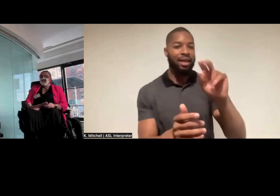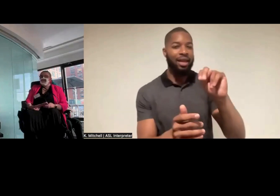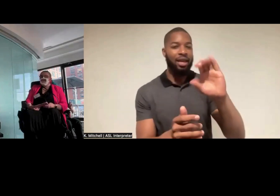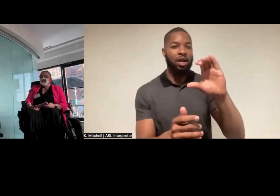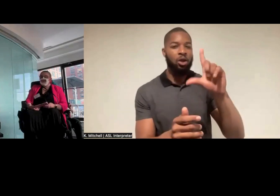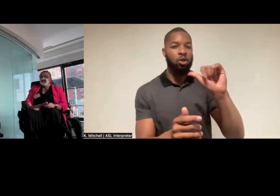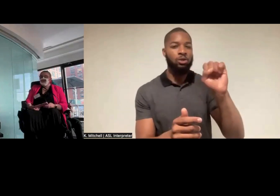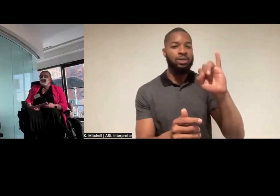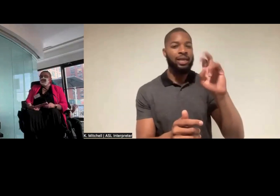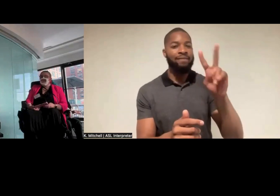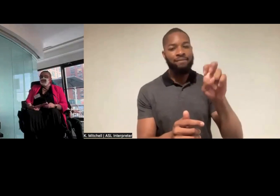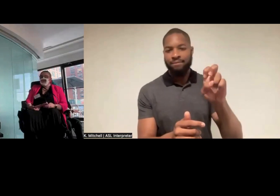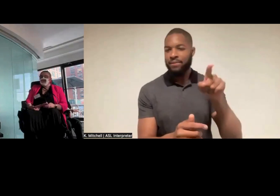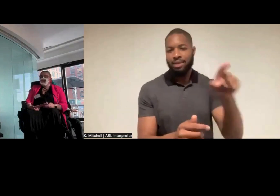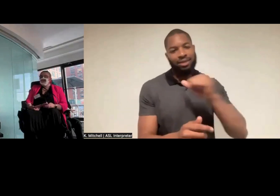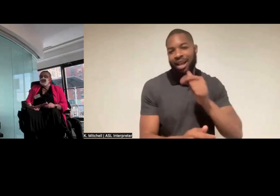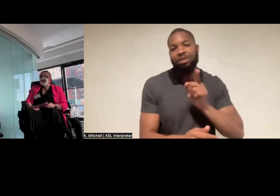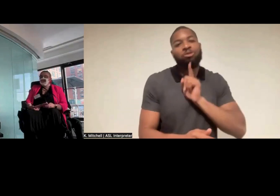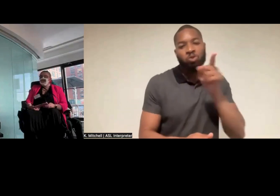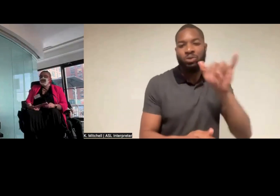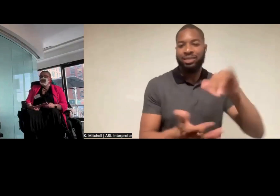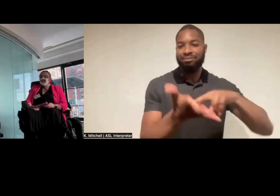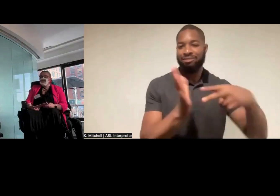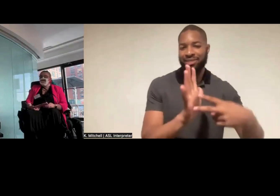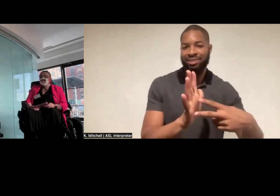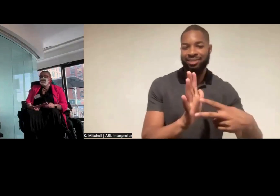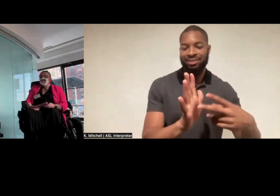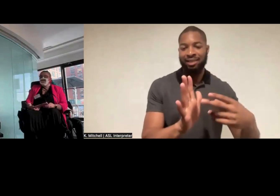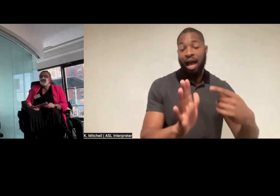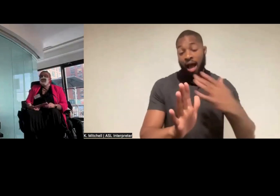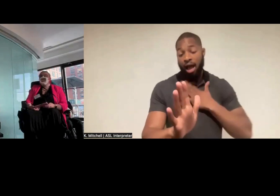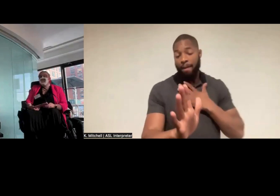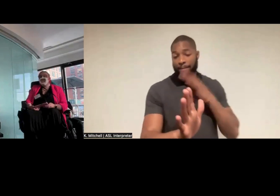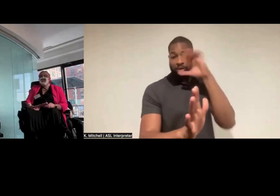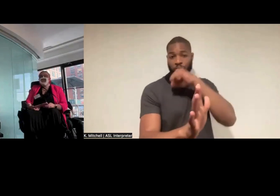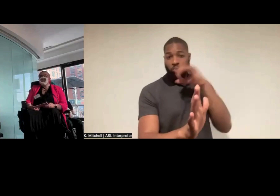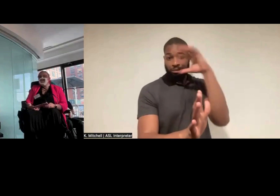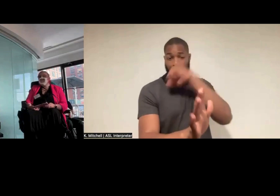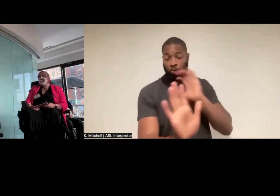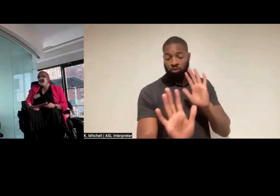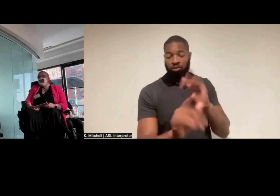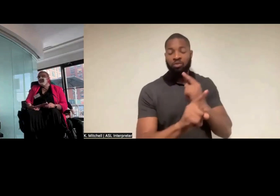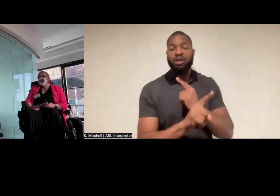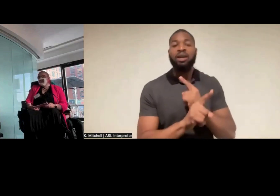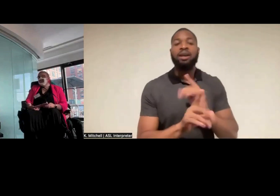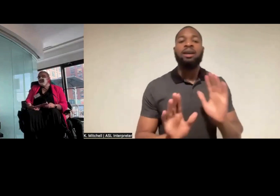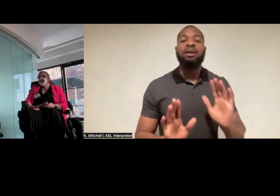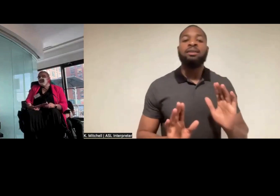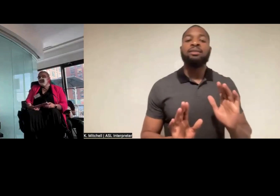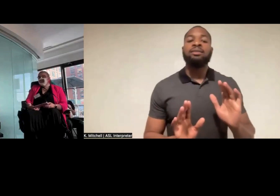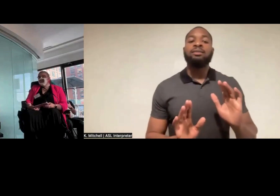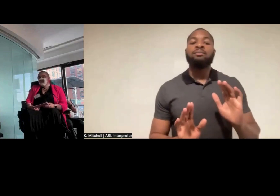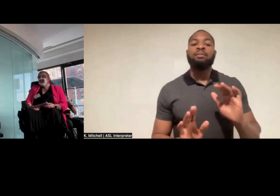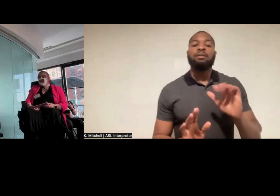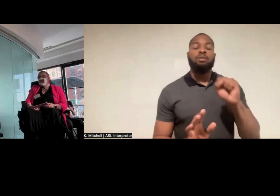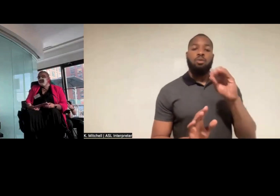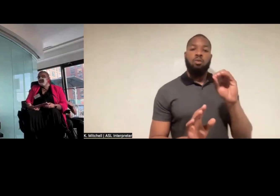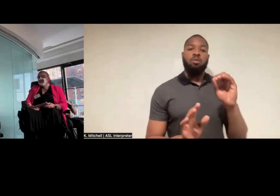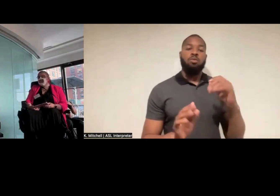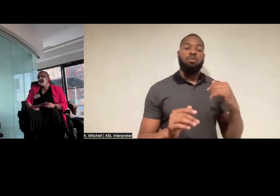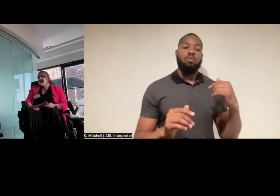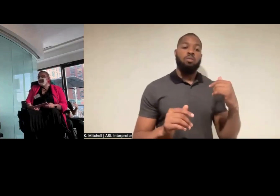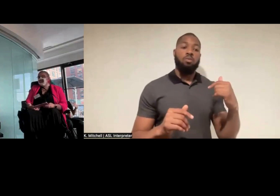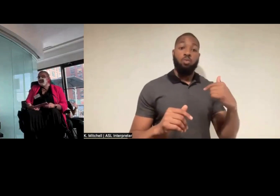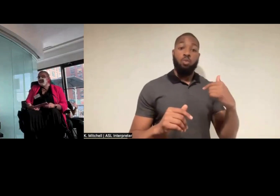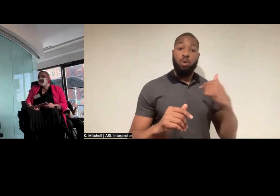I mean, I'm assuming, but I think they were sort of like, all right, we're diverse now. And then when